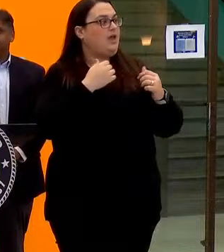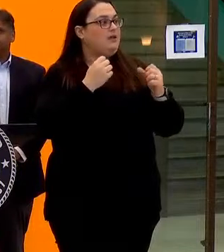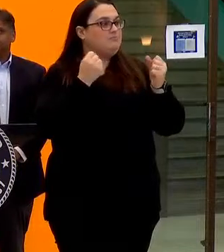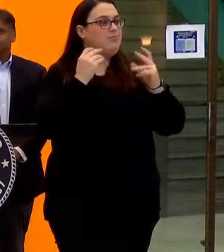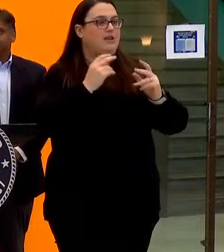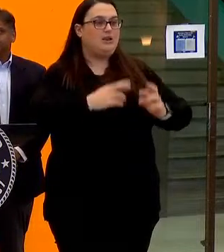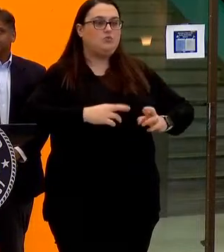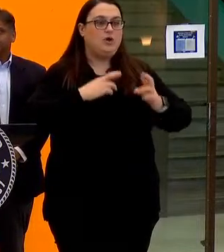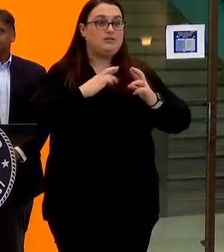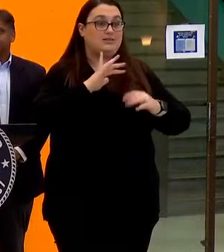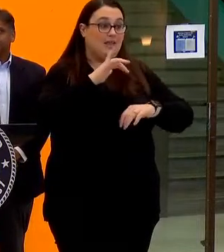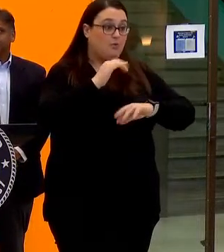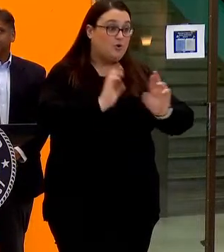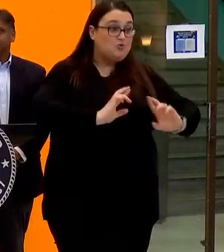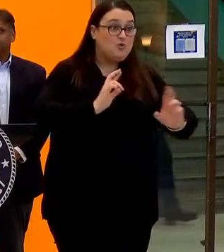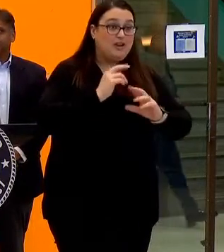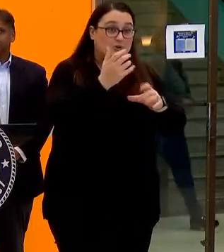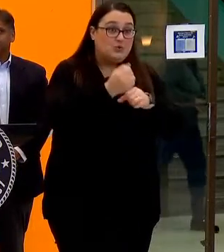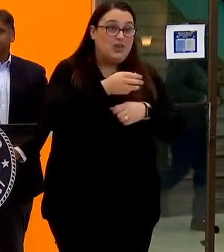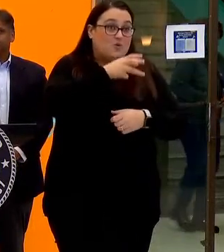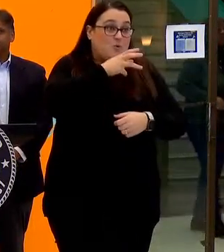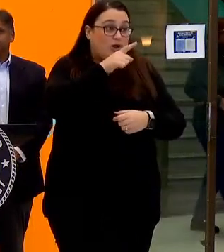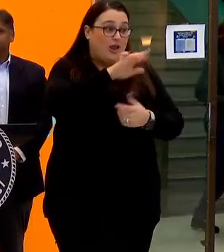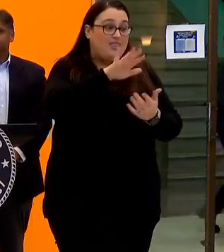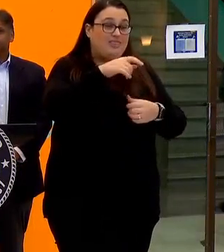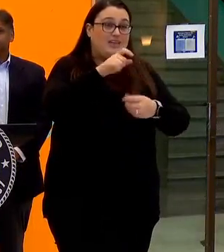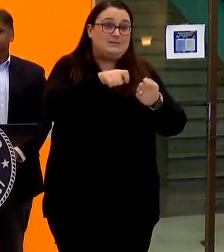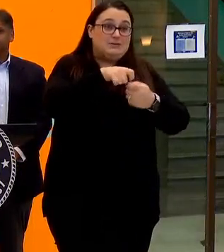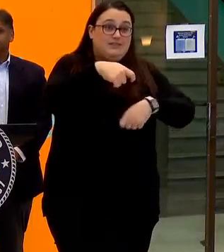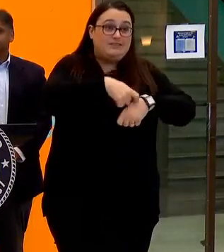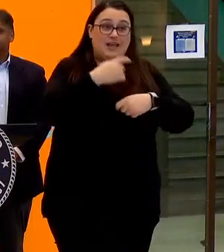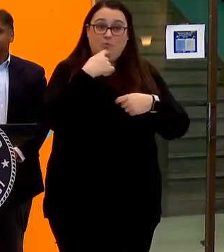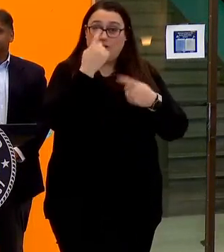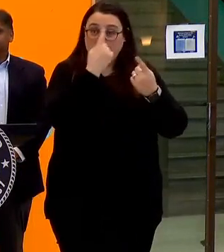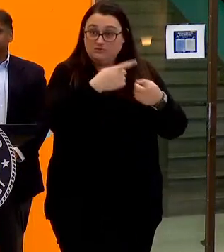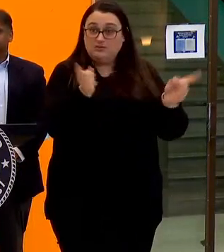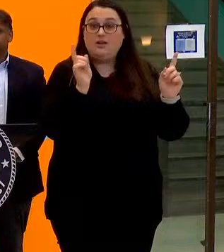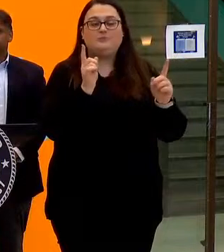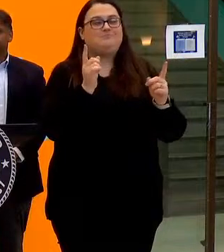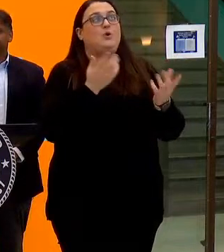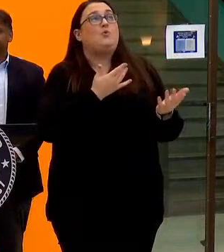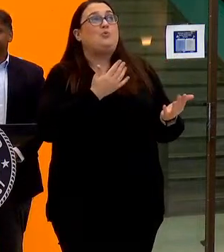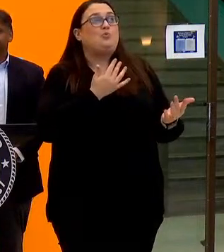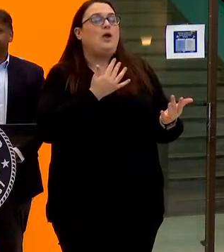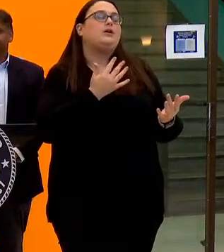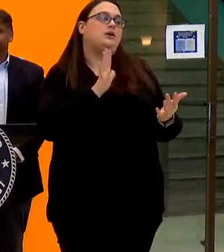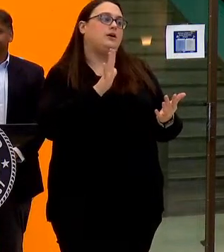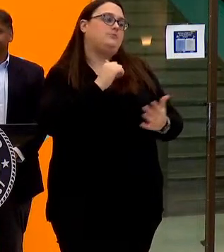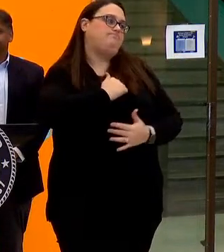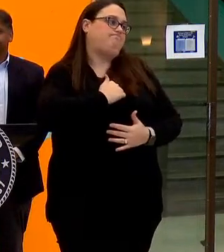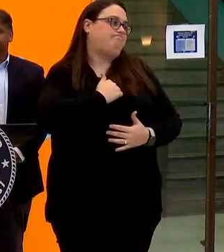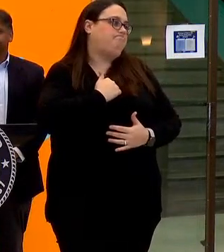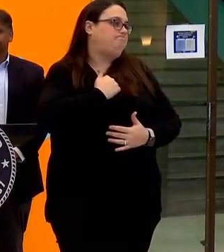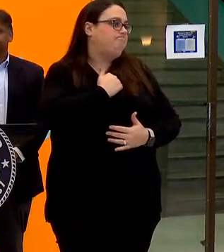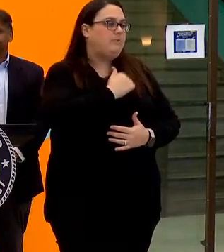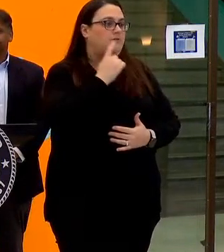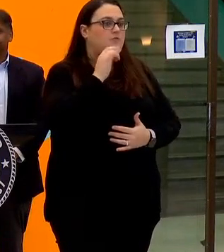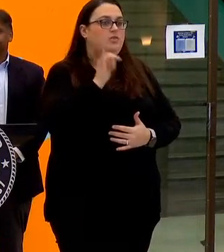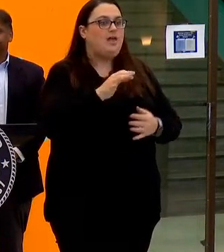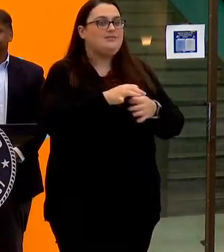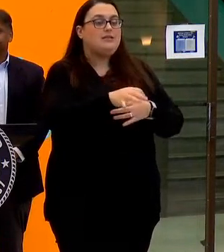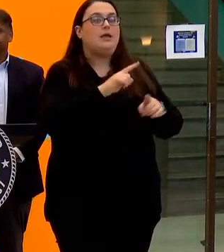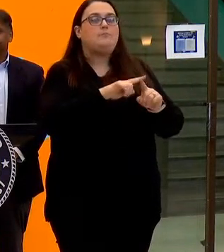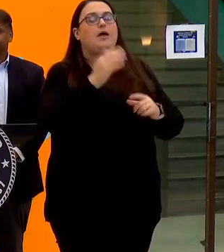of residents that were in place and ready at that designated time that we shared, and they were waiting. And so, one, we apologize for that,